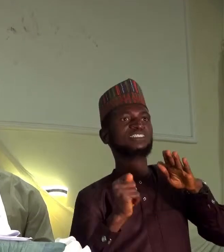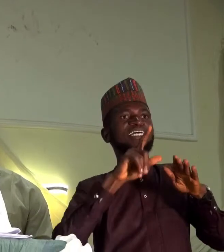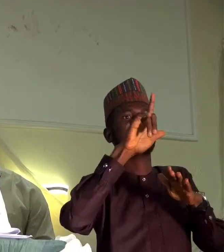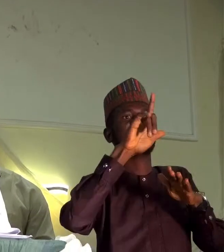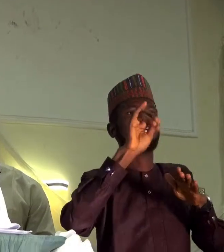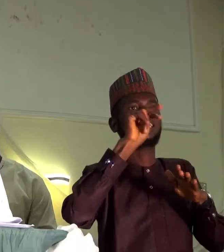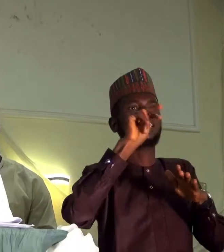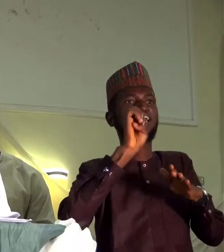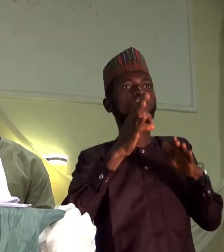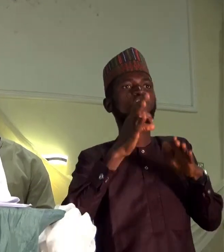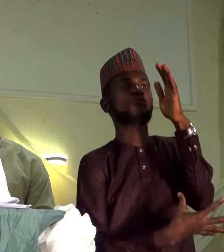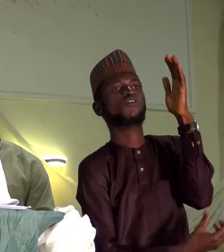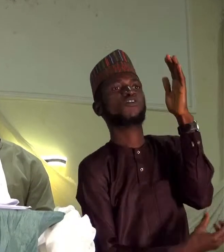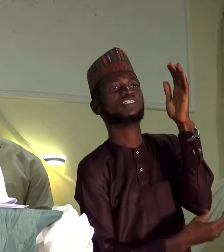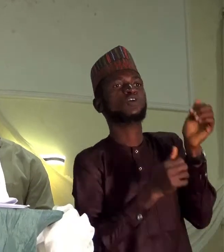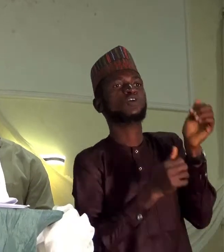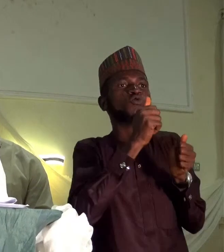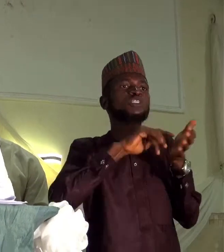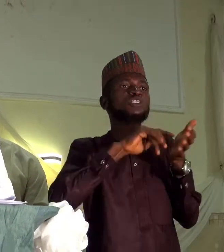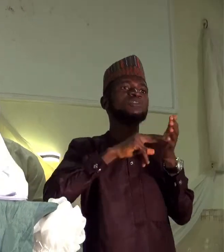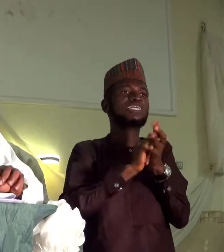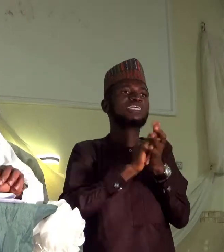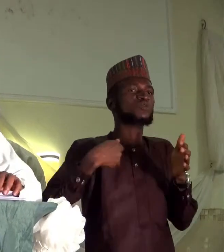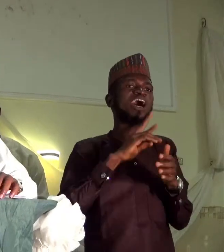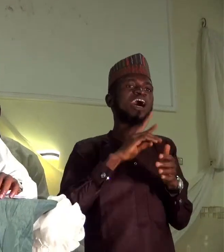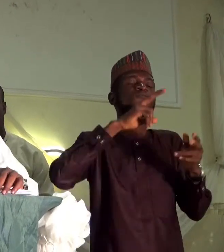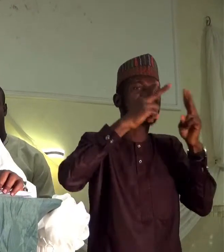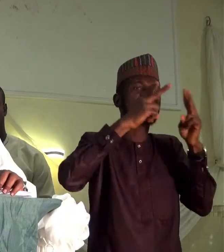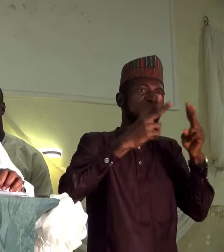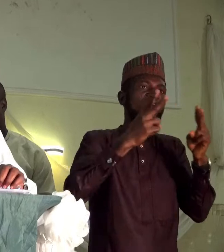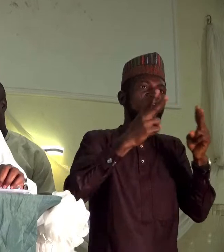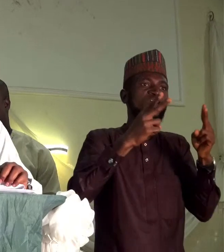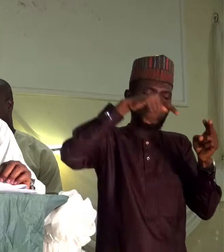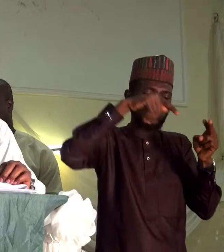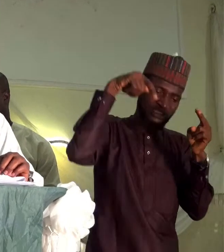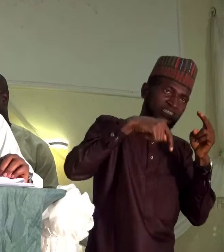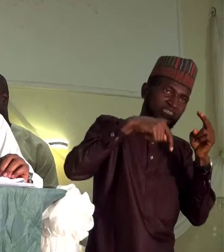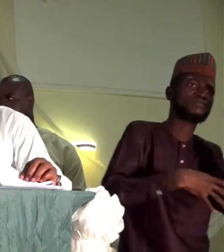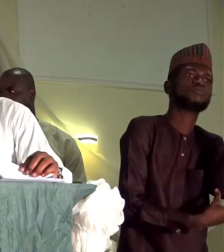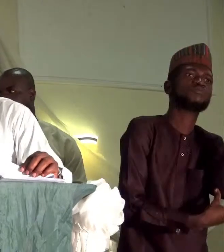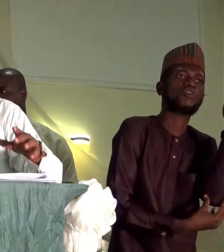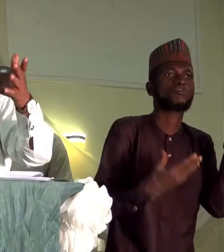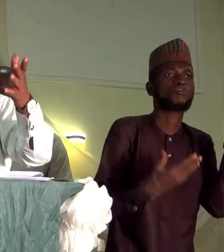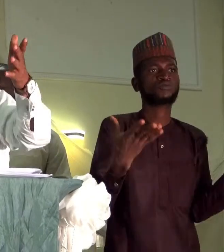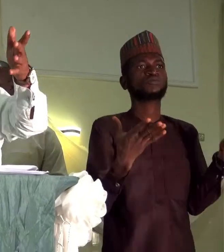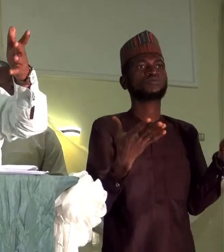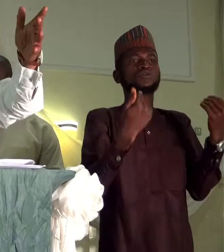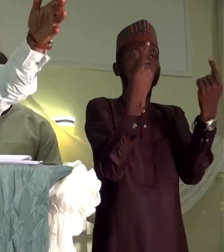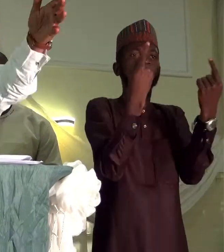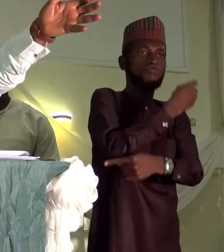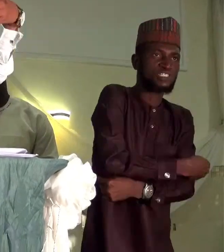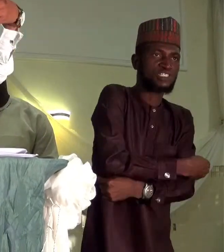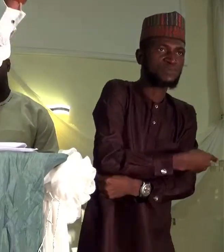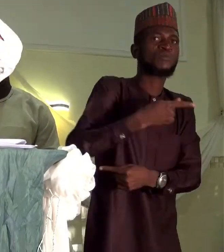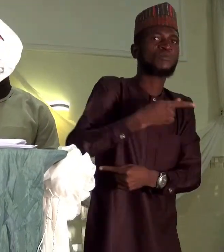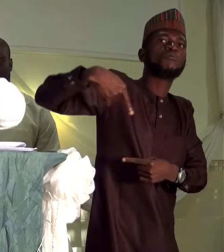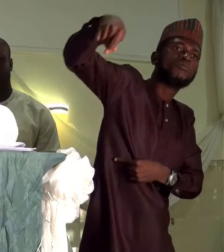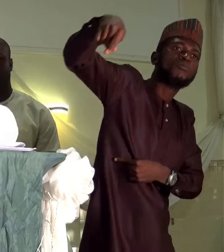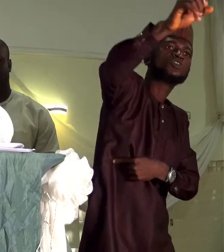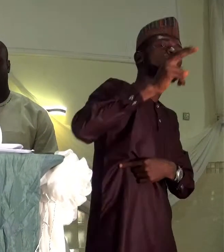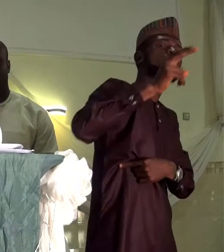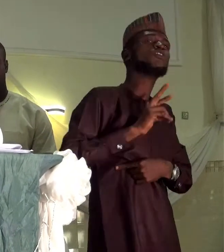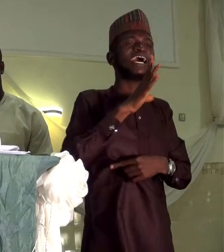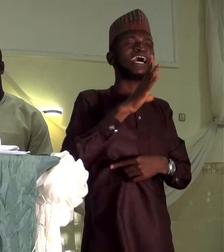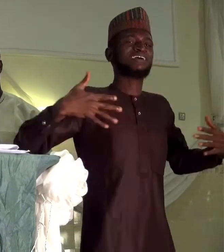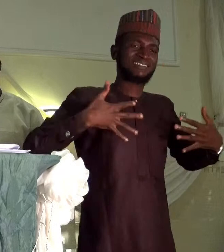ojo gate won lo fese mejeji ti le gate loni inu ofoya logoro eyan wa